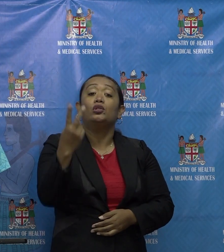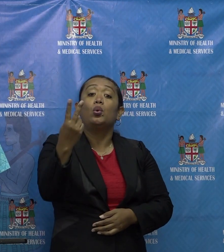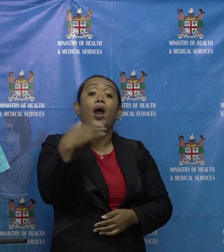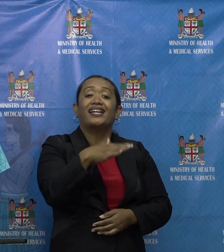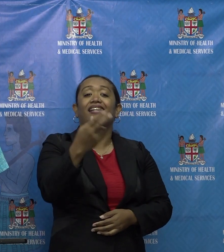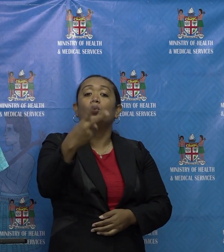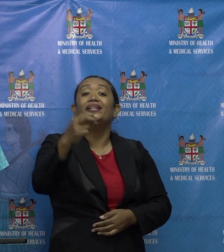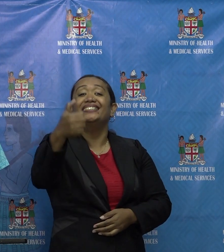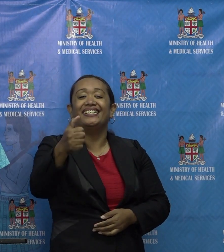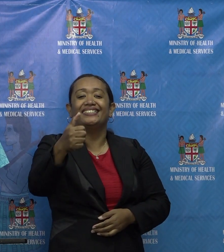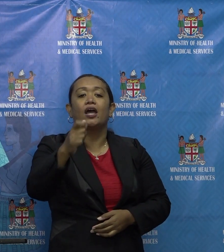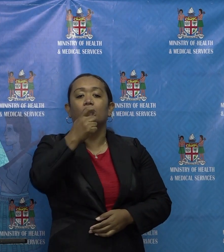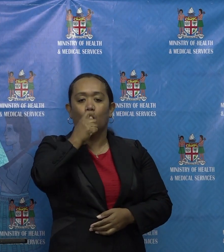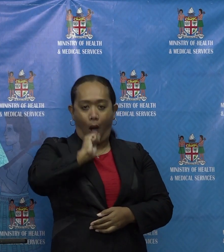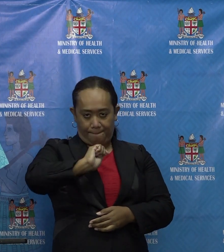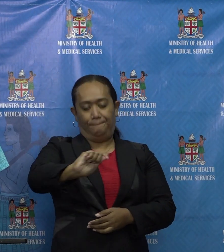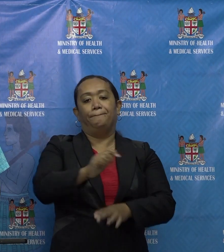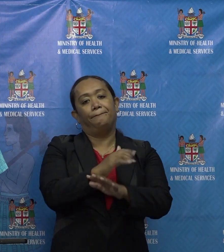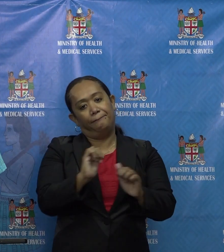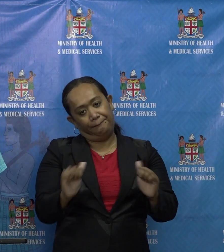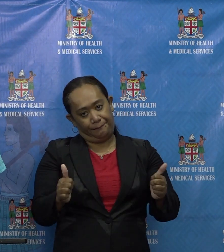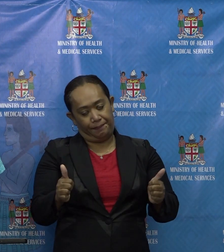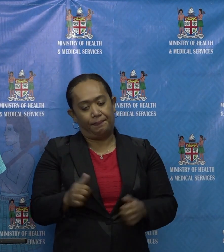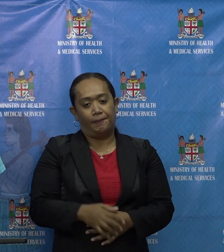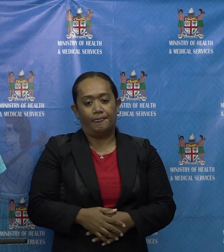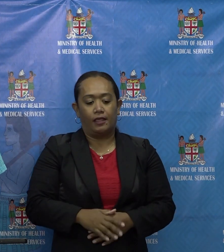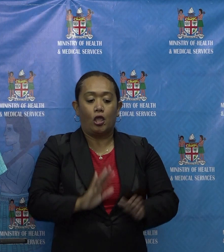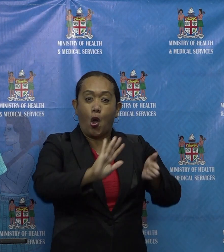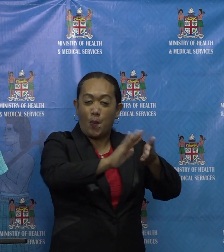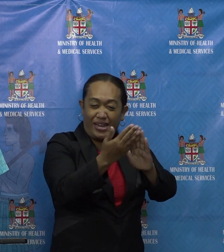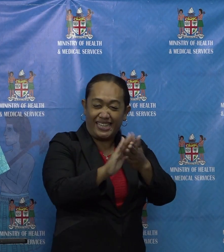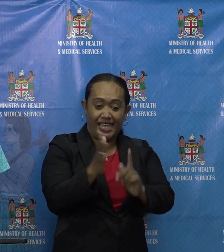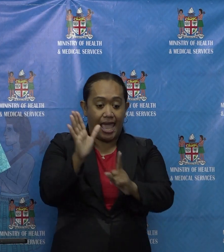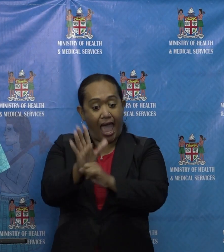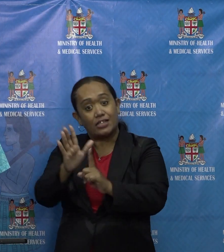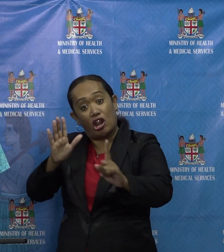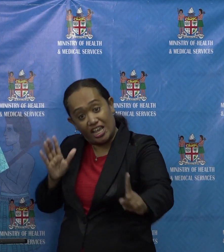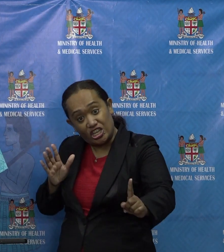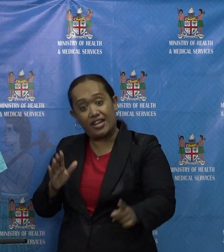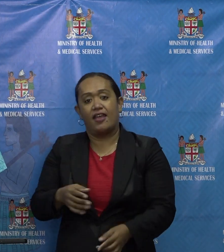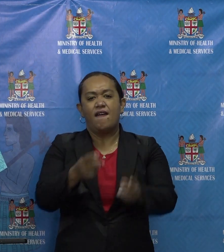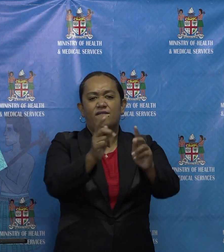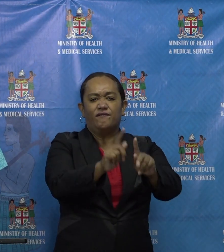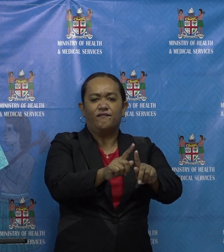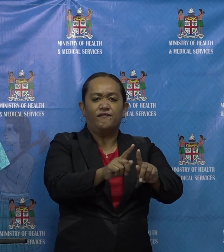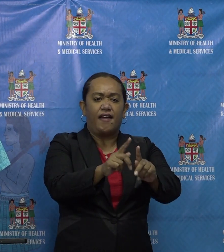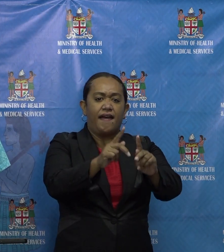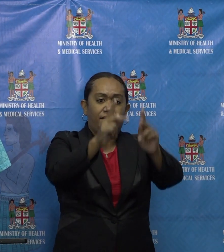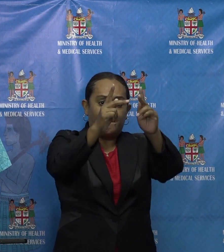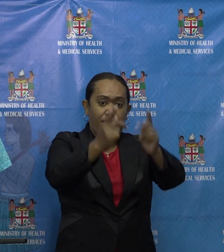8,226 swabbed. Our community isolation facilities, the 13 community isolation facilities